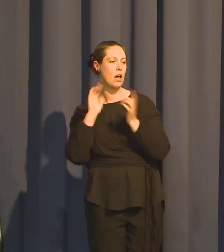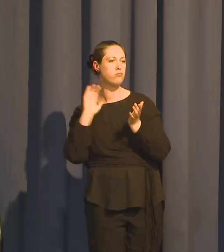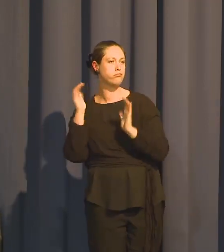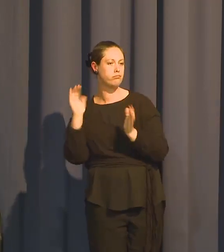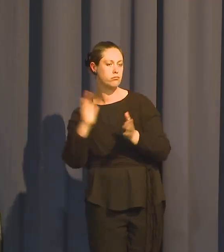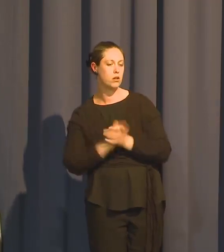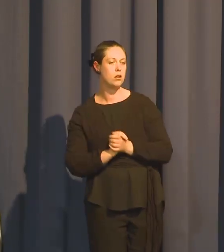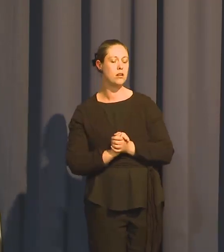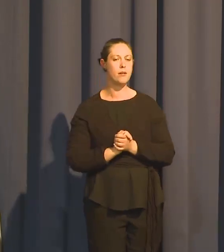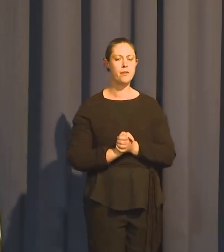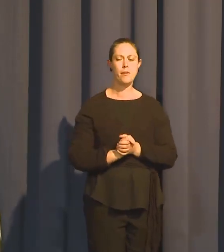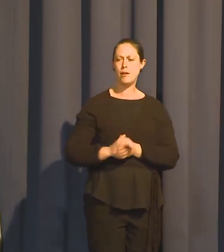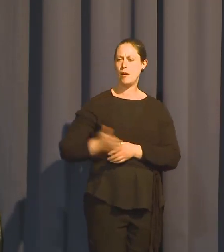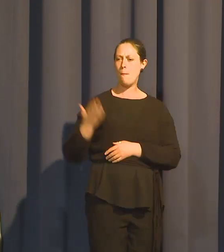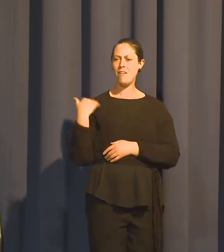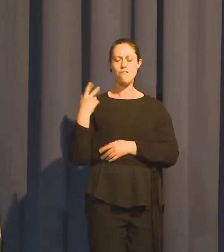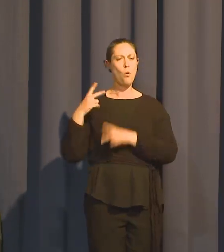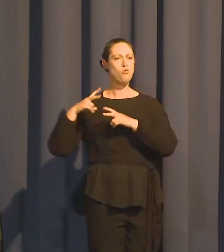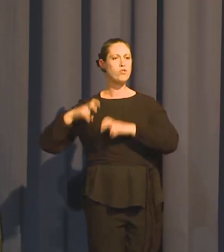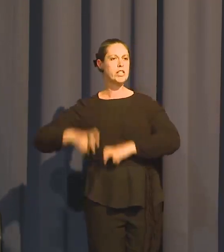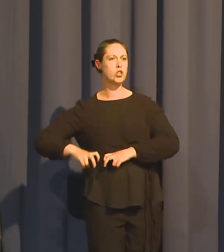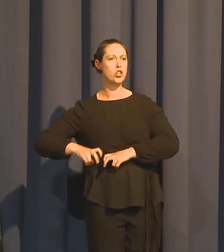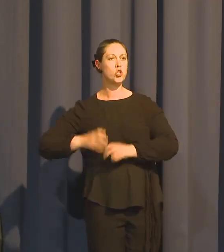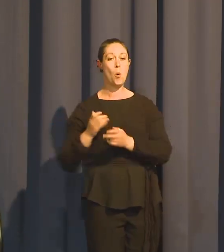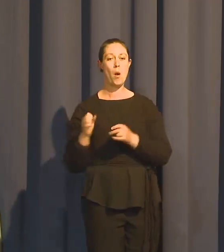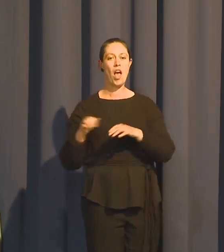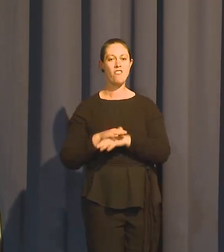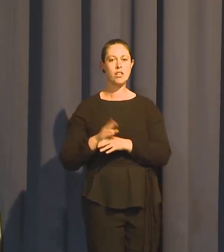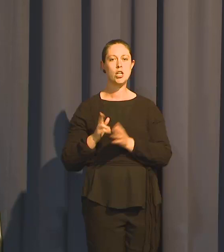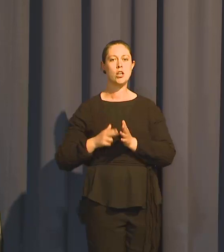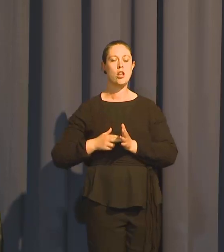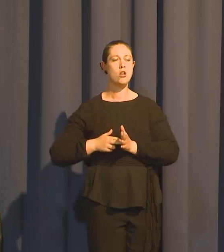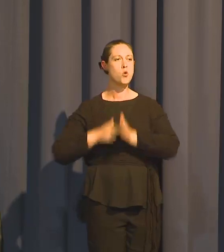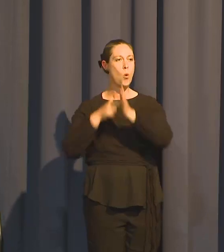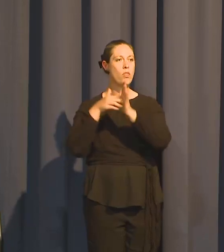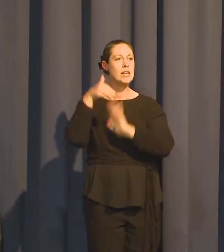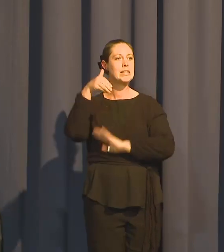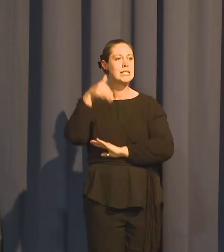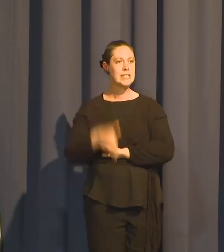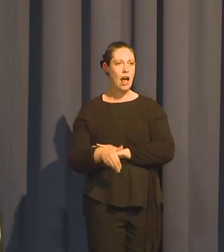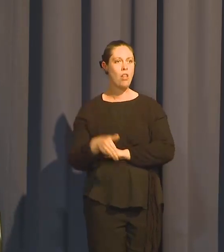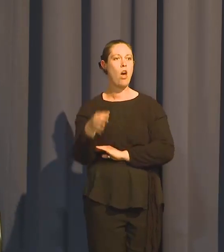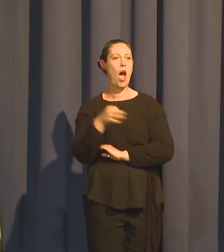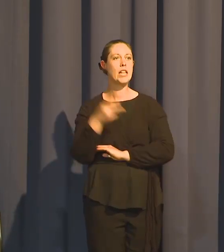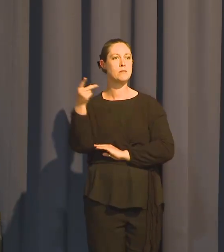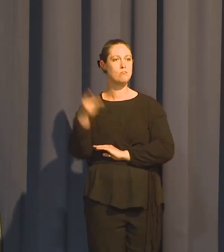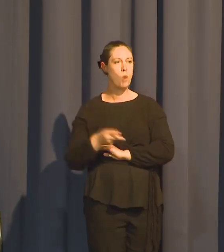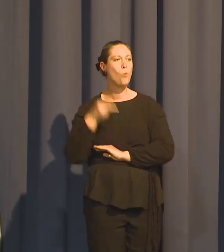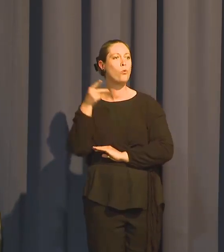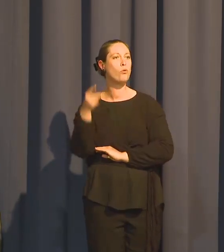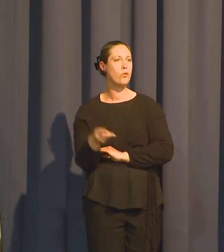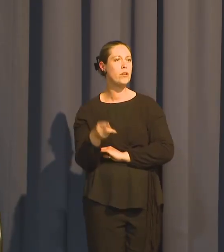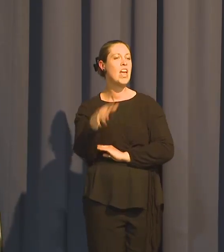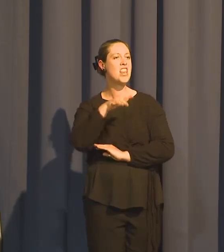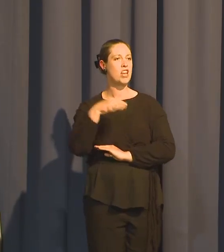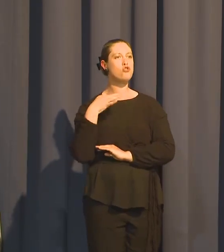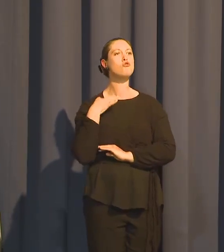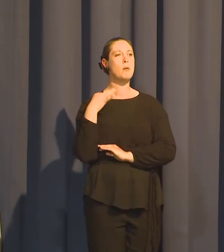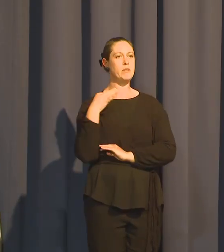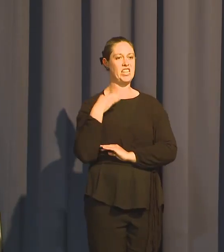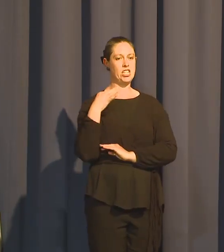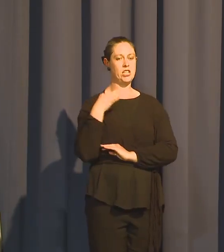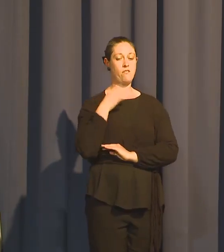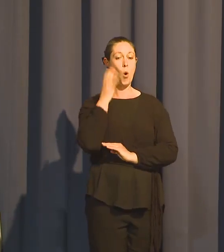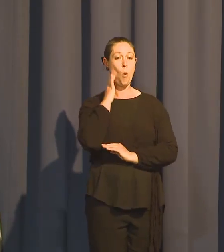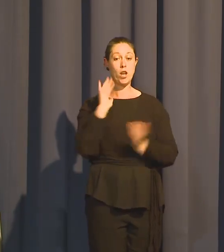the North Island and the South Island, and it is nationally representative. It appears that long-term